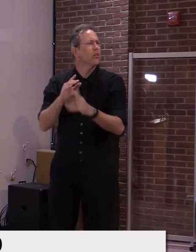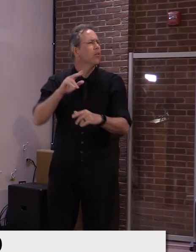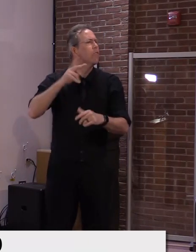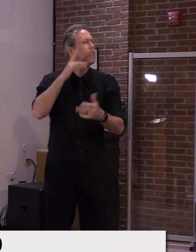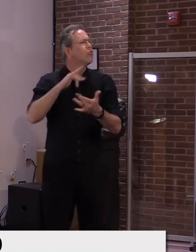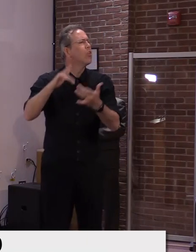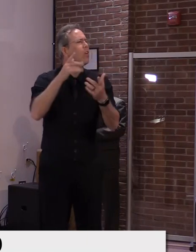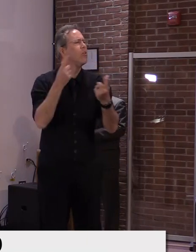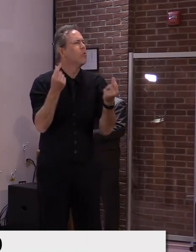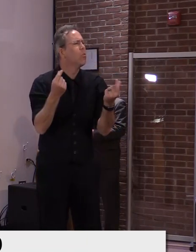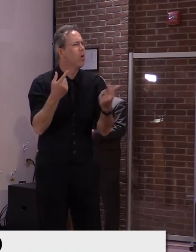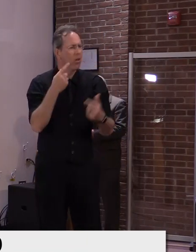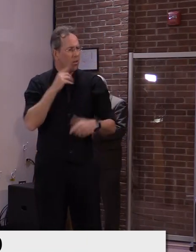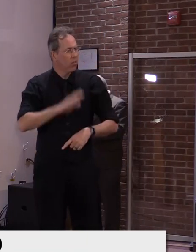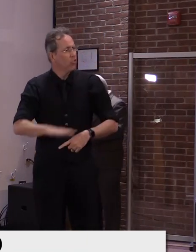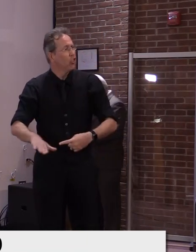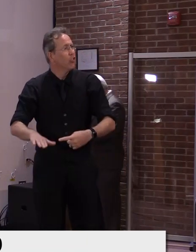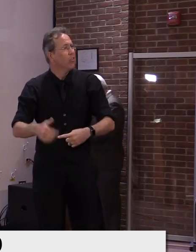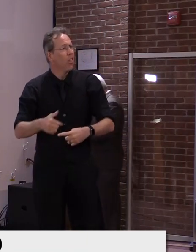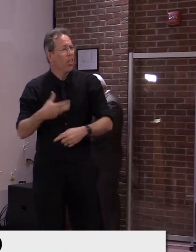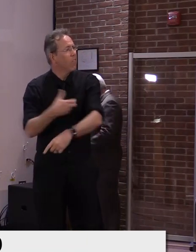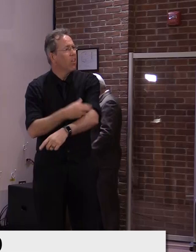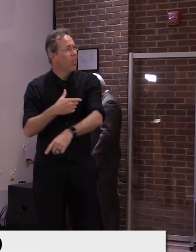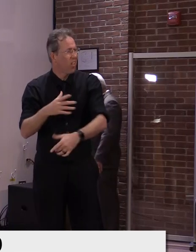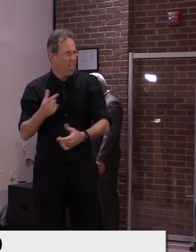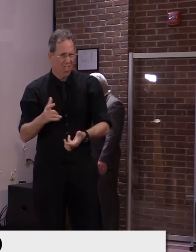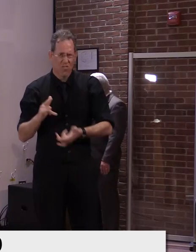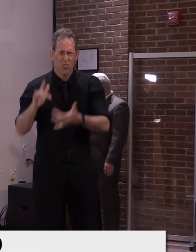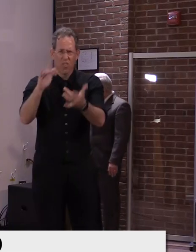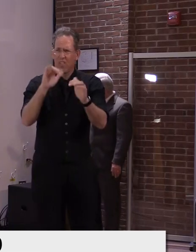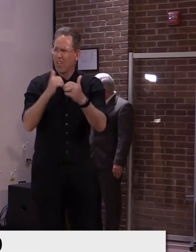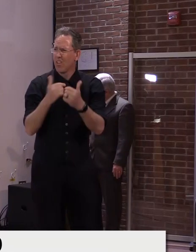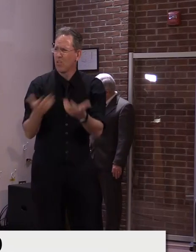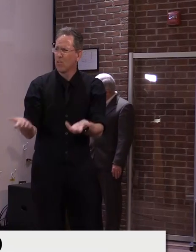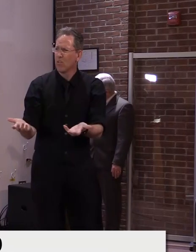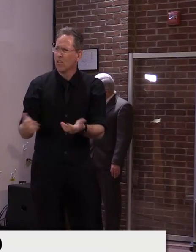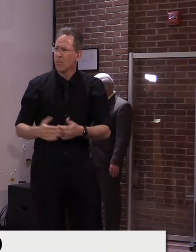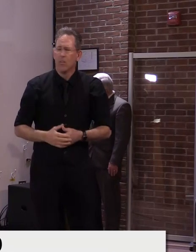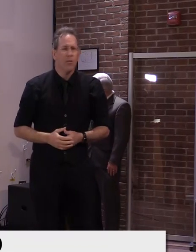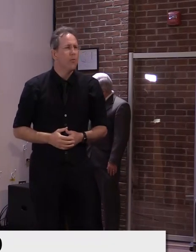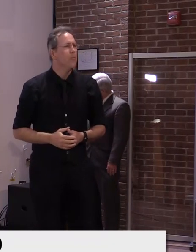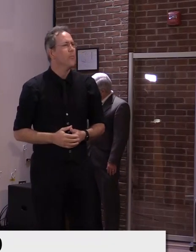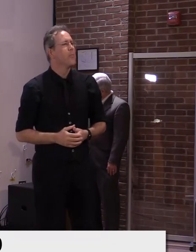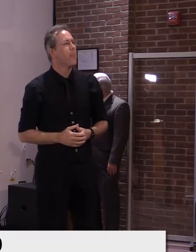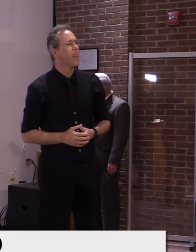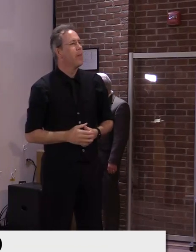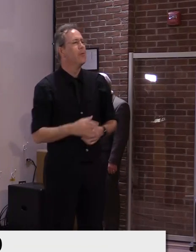the travel guidance we have in place. If anyone who is vaccinated does not have to be